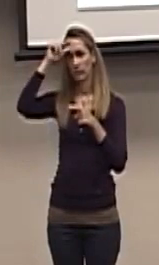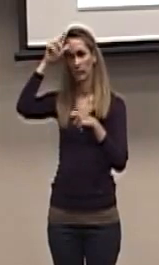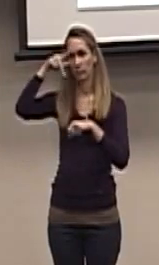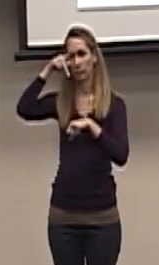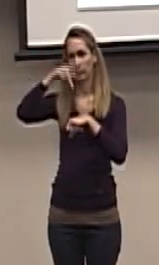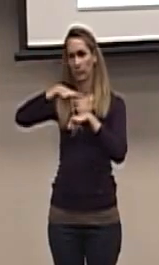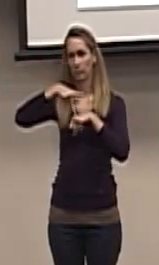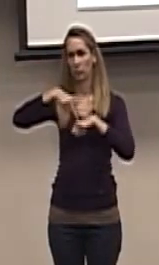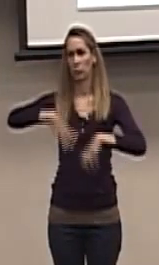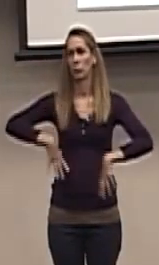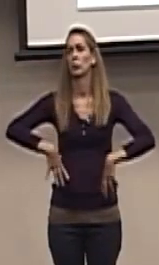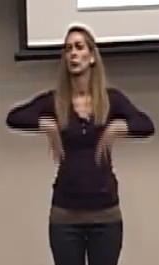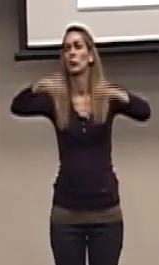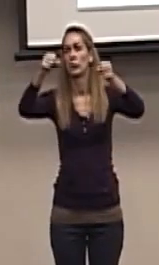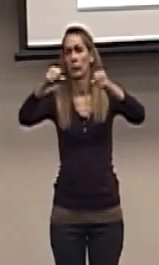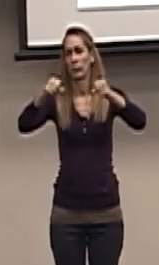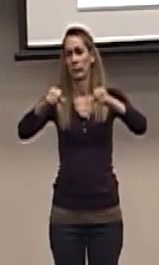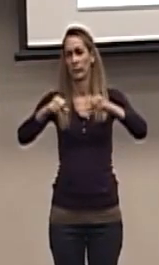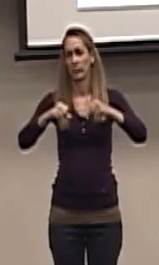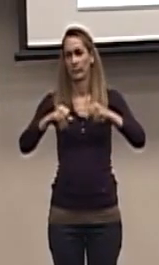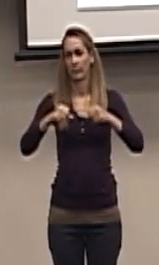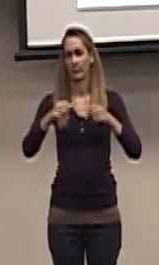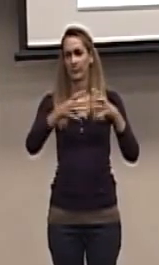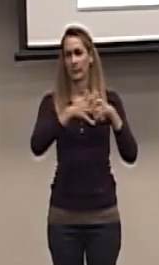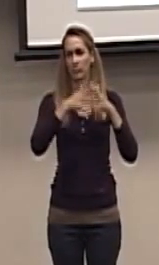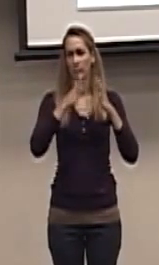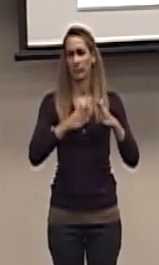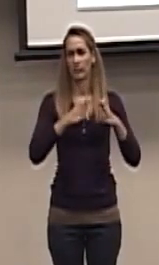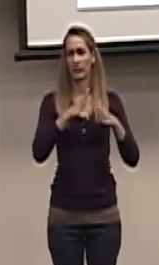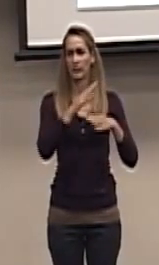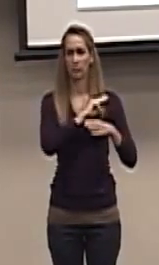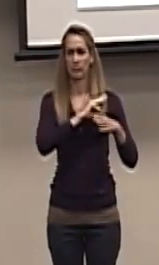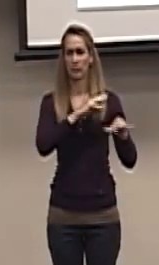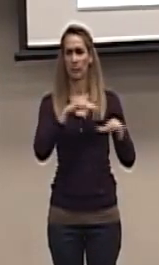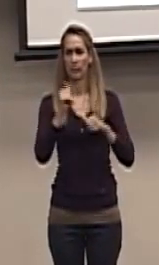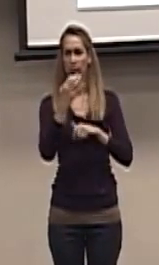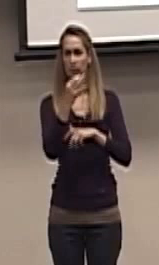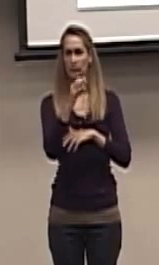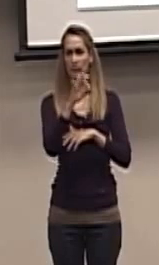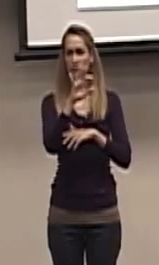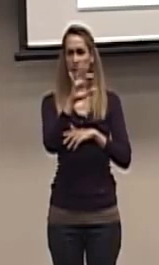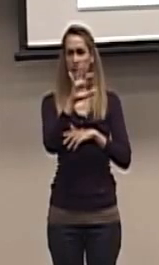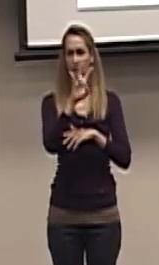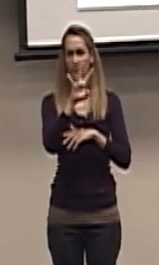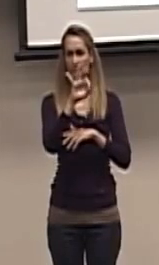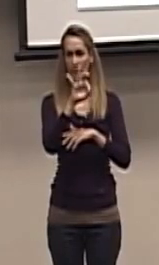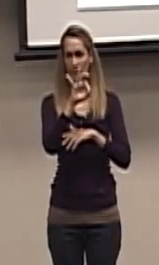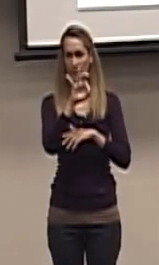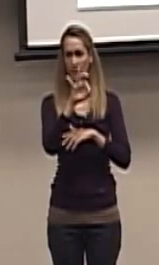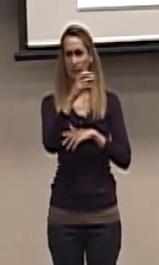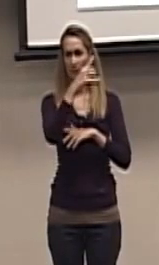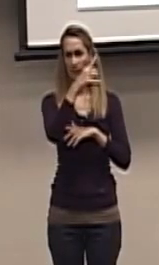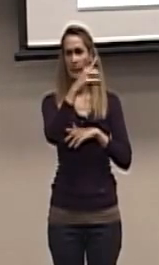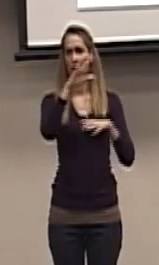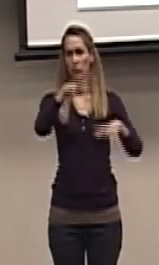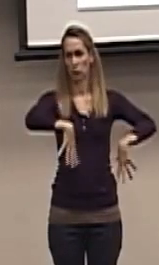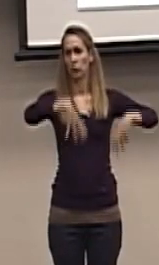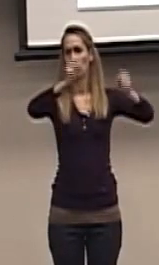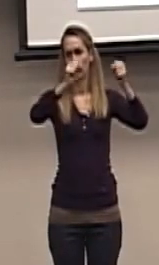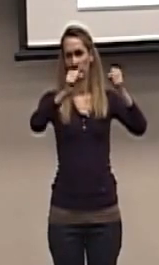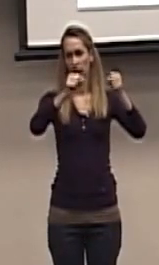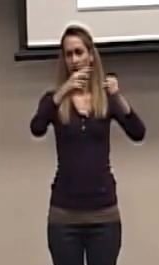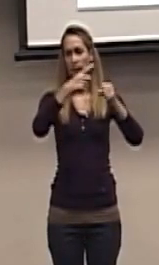the American missionaries when they left in 1979. After he retired in